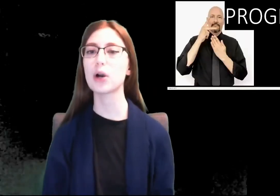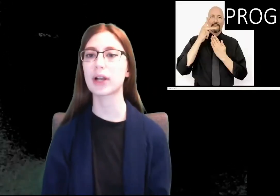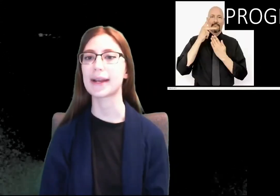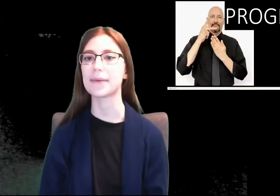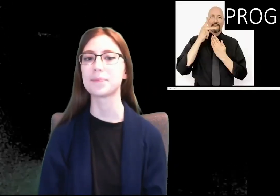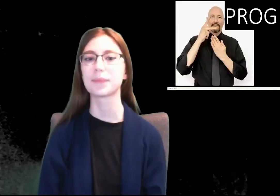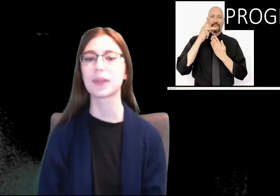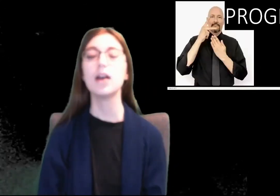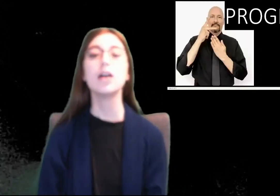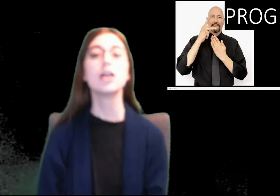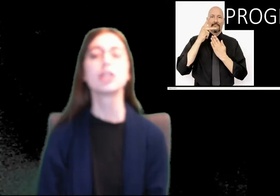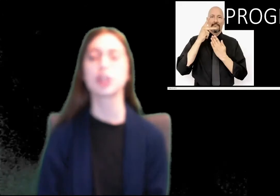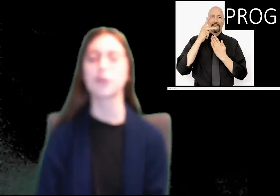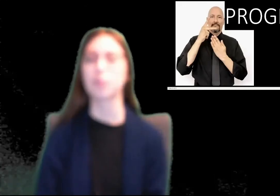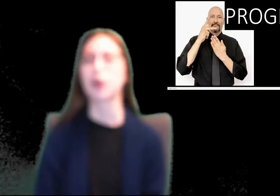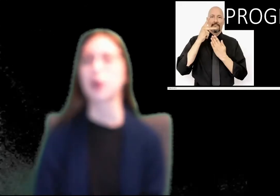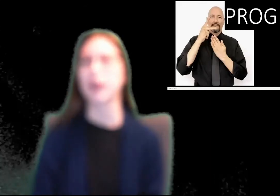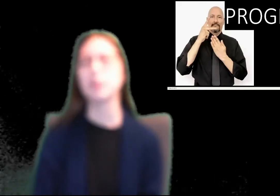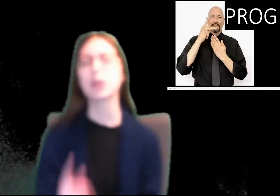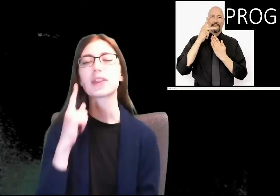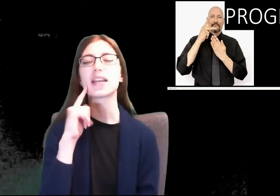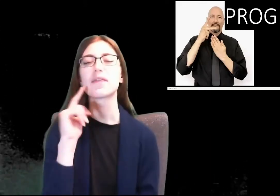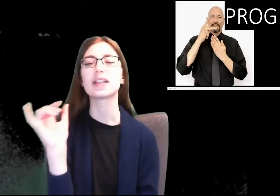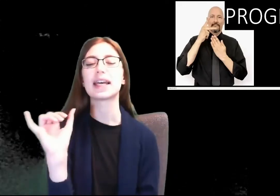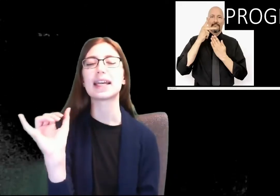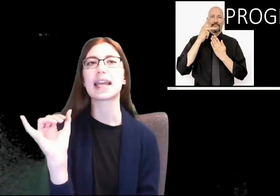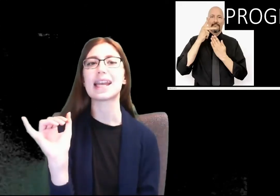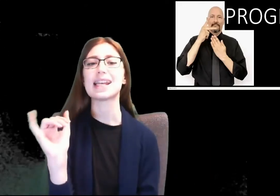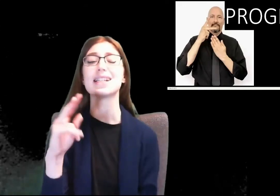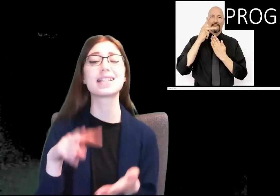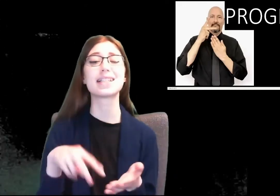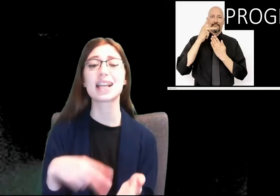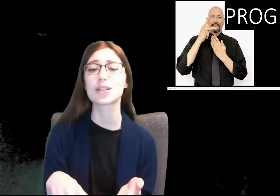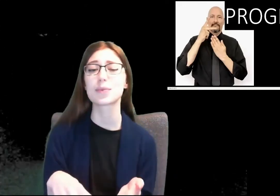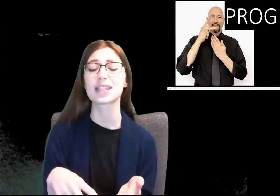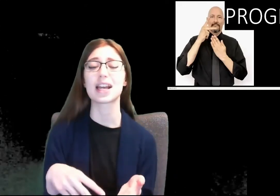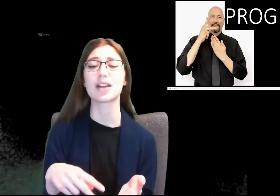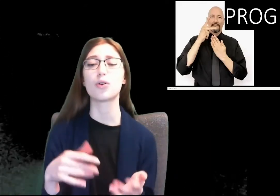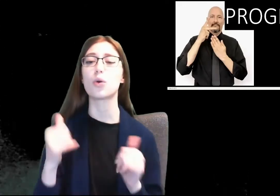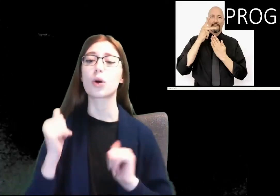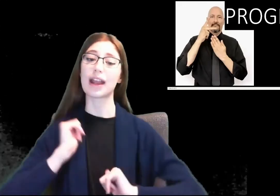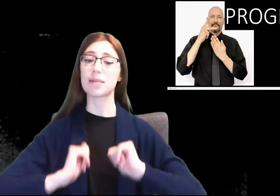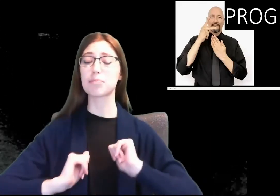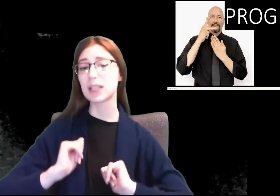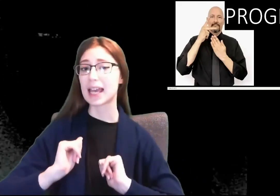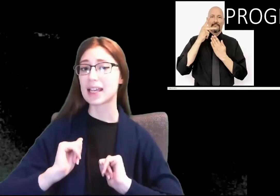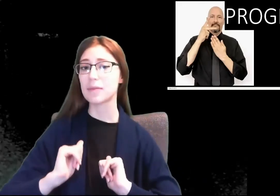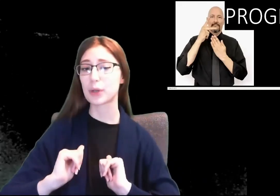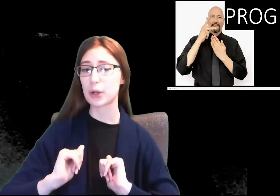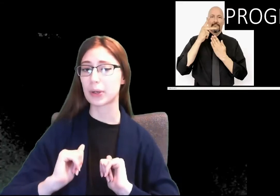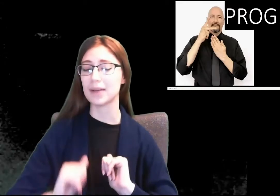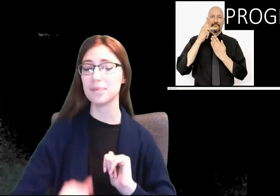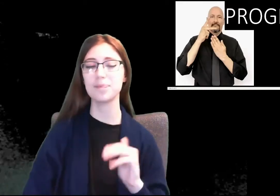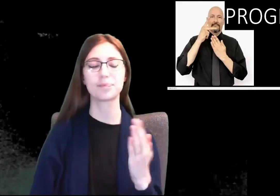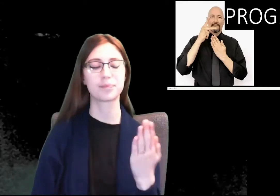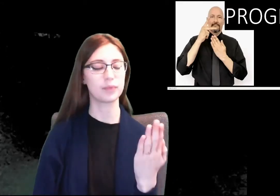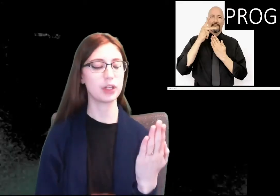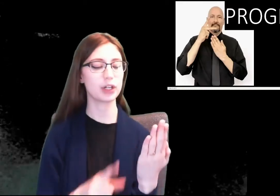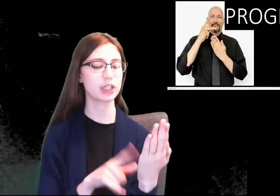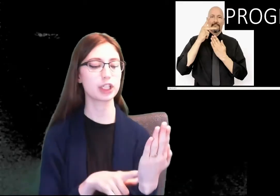Program. So for program, you could think of it like a dance recital or a play program. You're going to